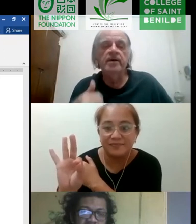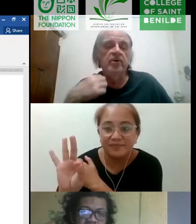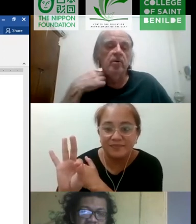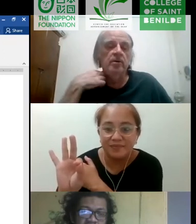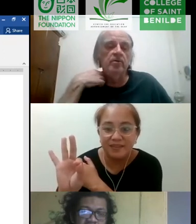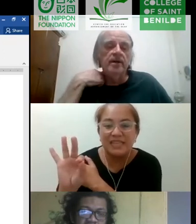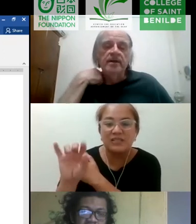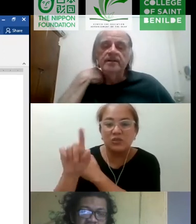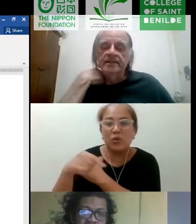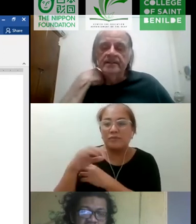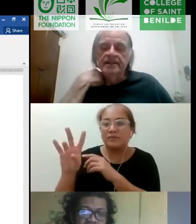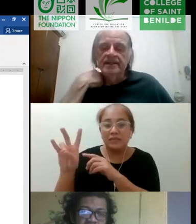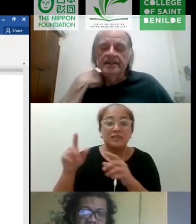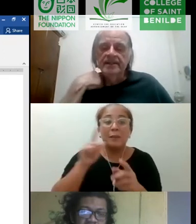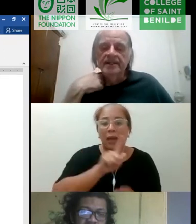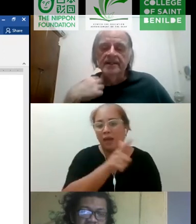So you have it ordered correctly.